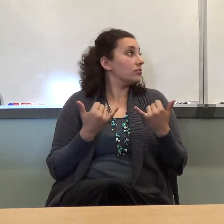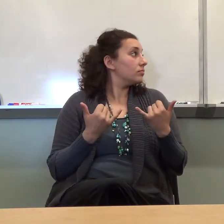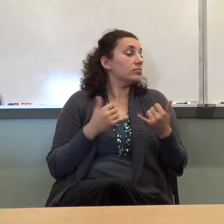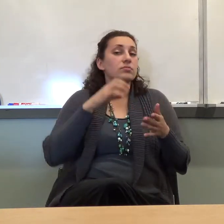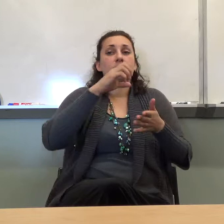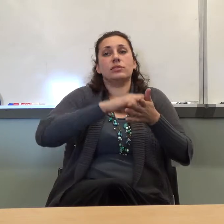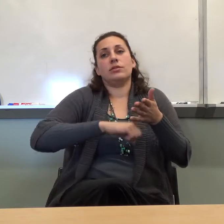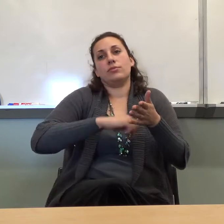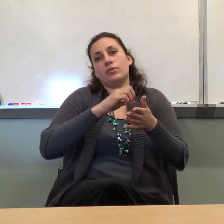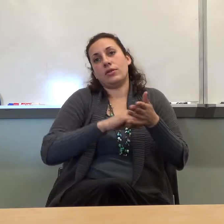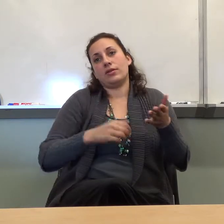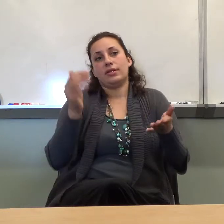subtraction.